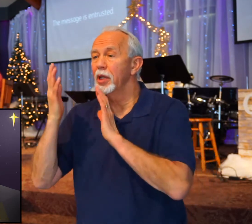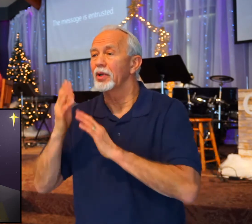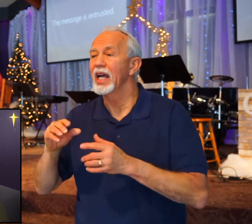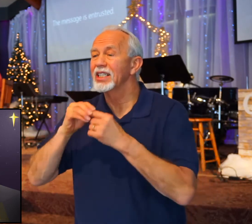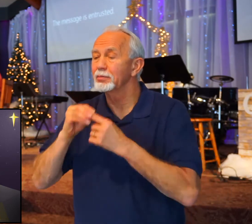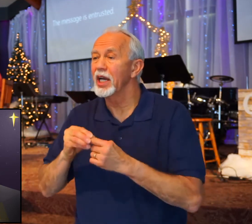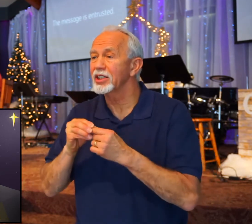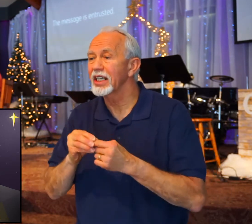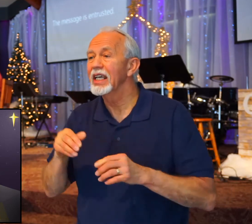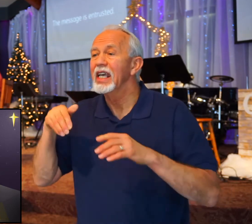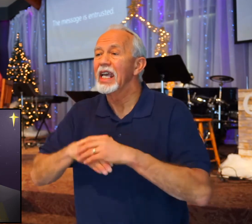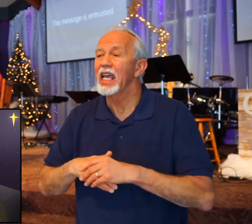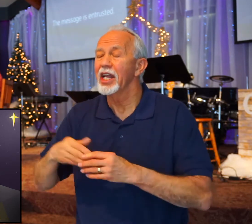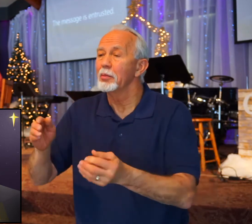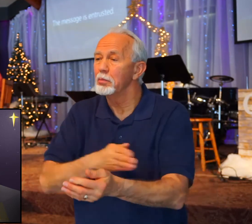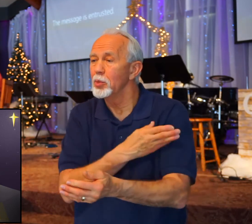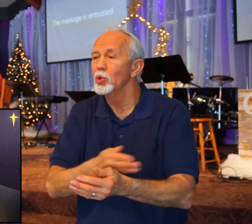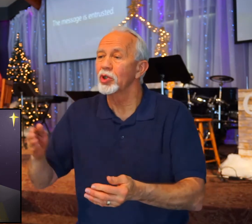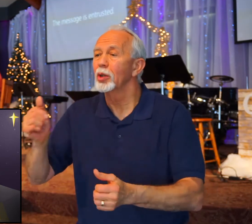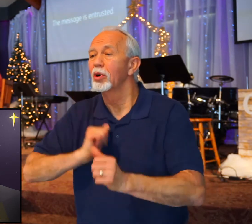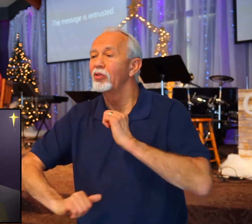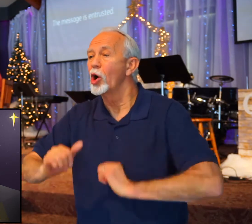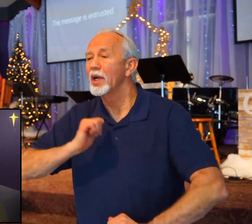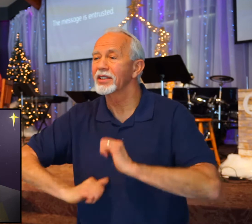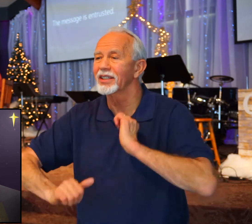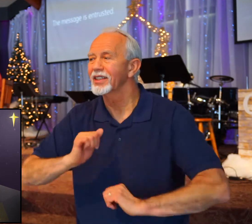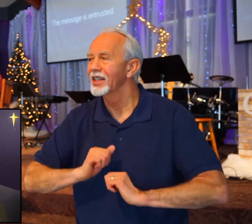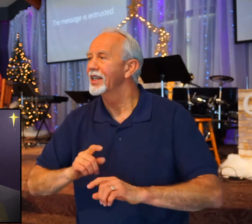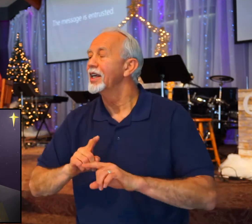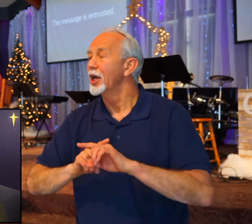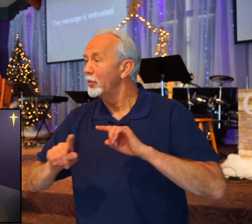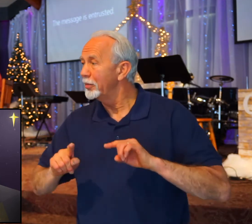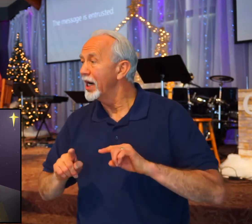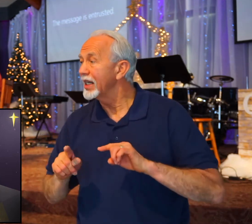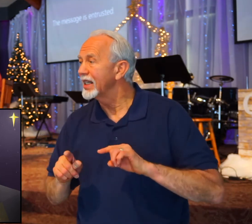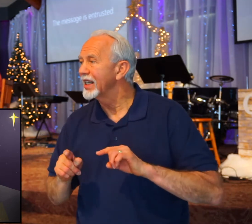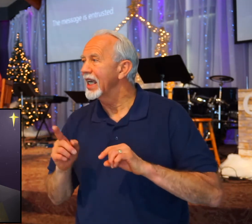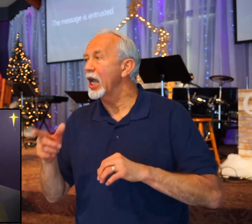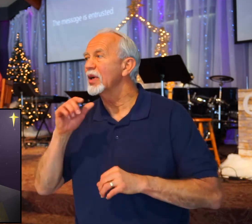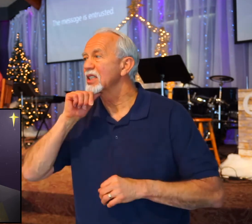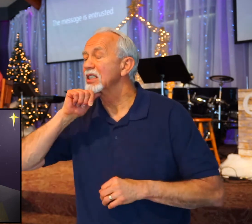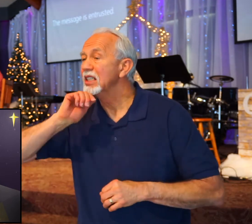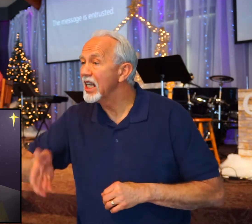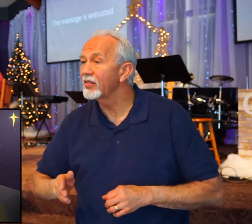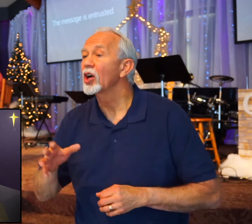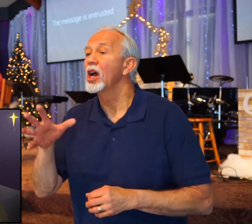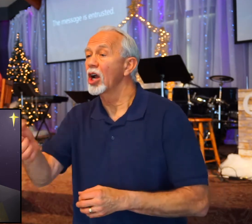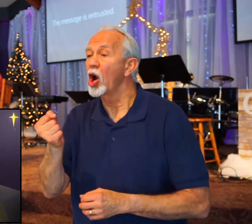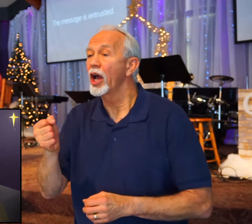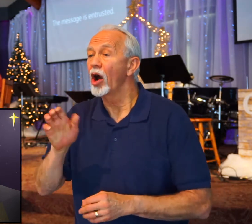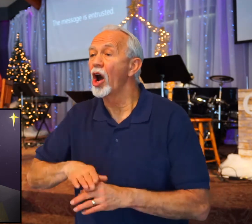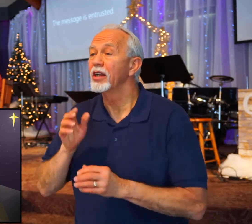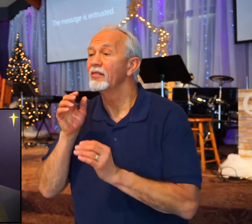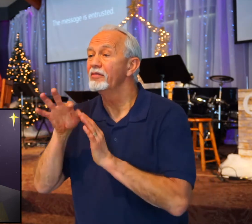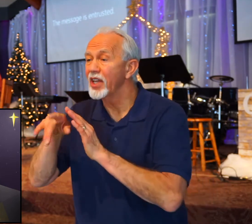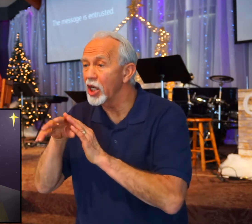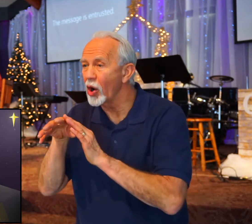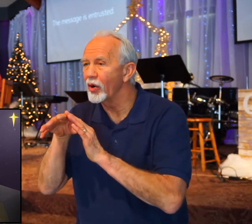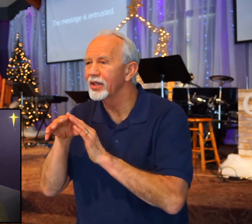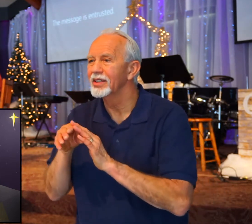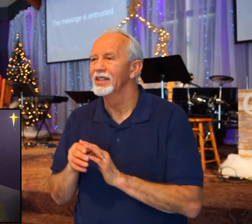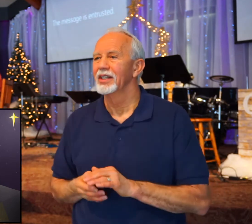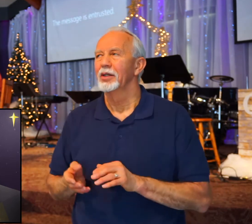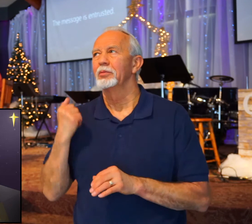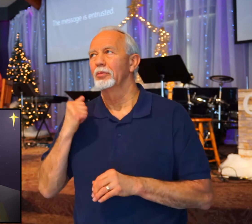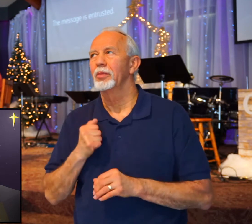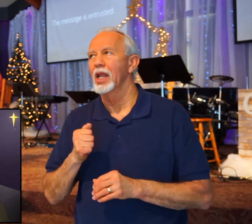especially during musical performances. But at least he was never caught on video. Former